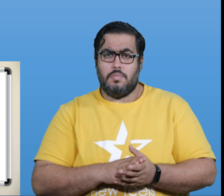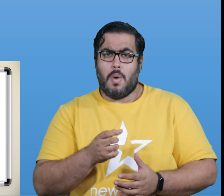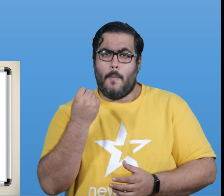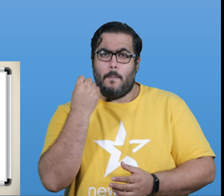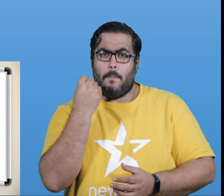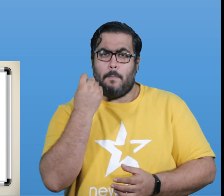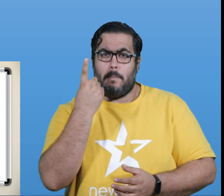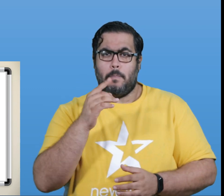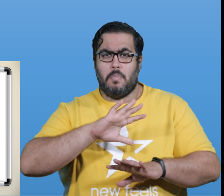of the